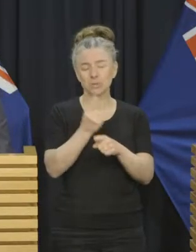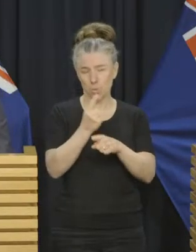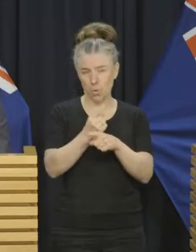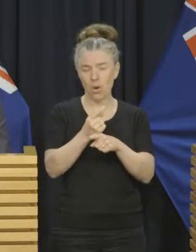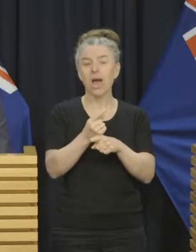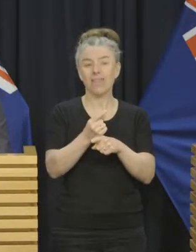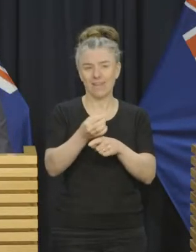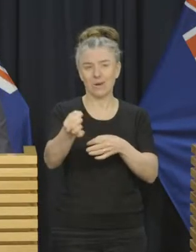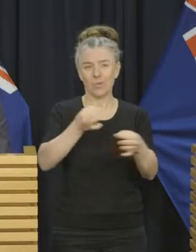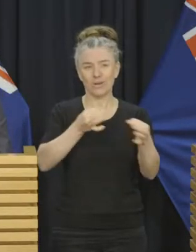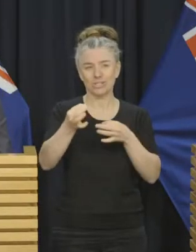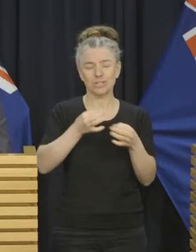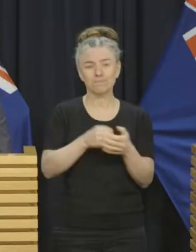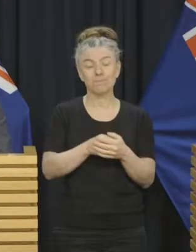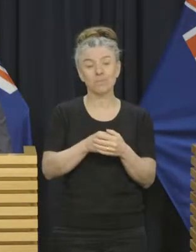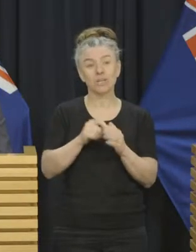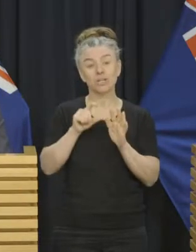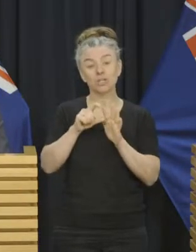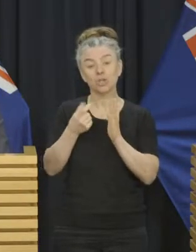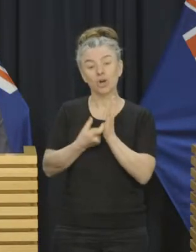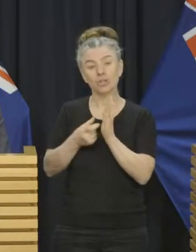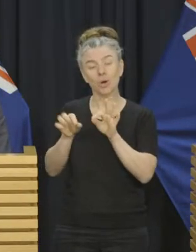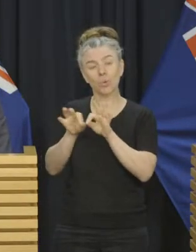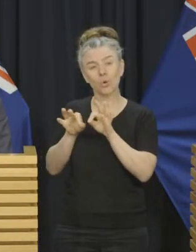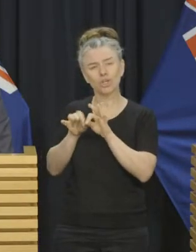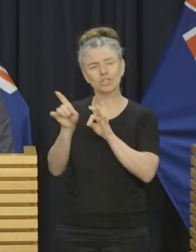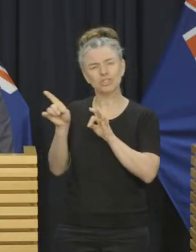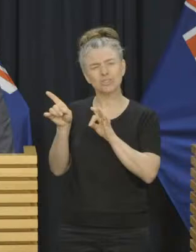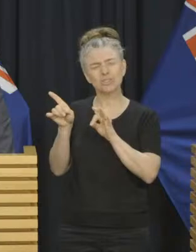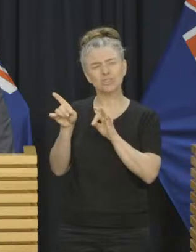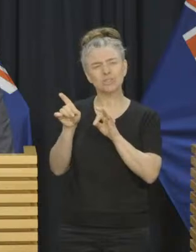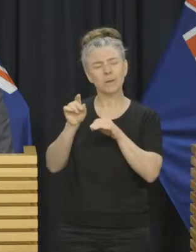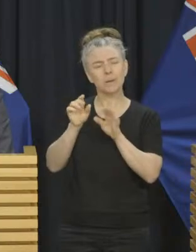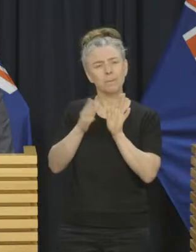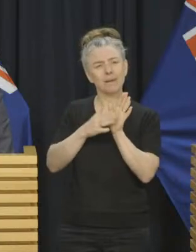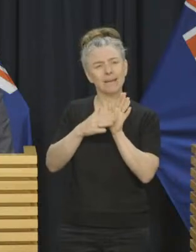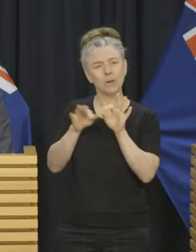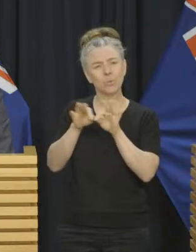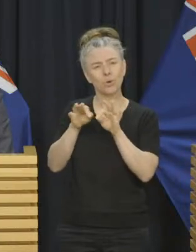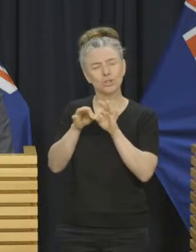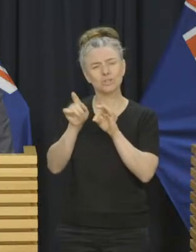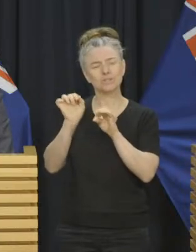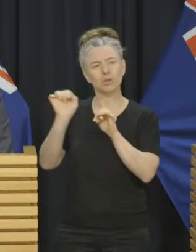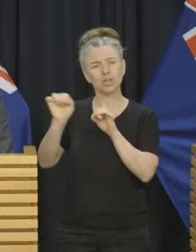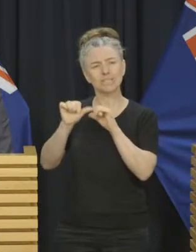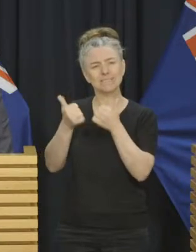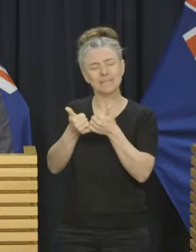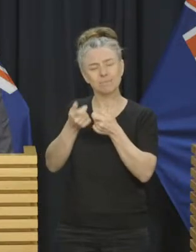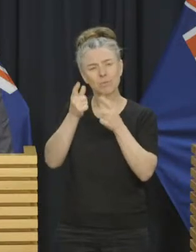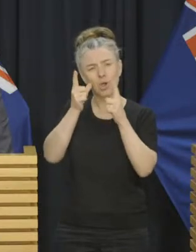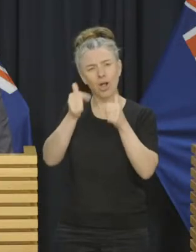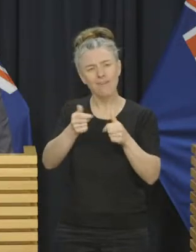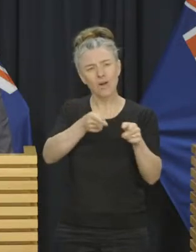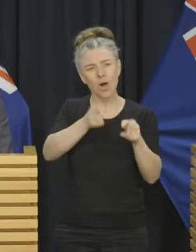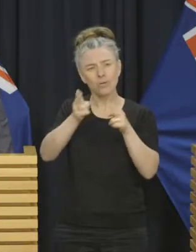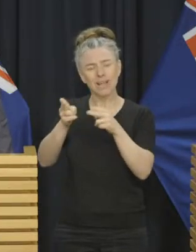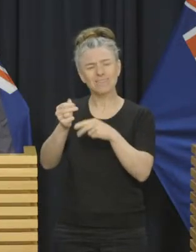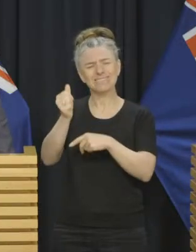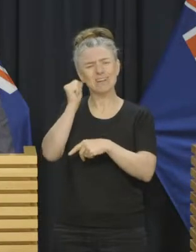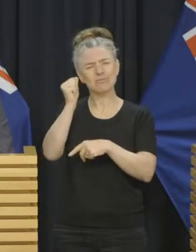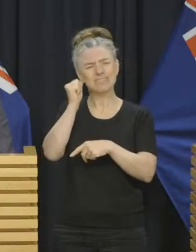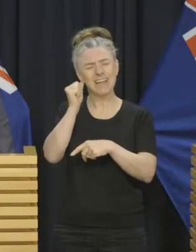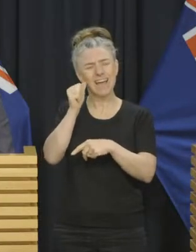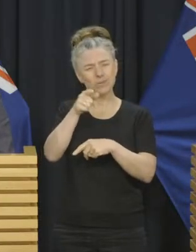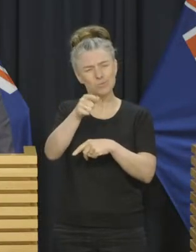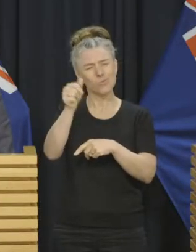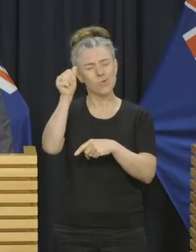brief update on behalf of Dr. Woods and the MIQ team. Yesterday, you'll be aware that around 3:30 p.m. a fire alarm